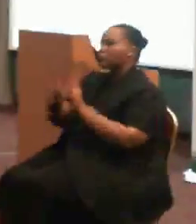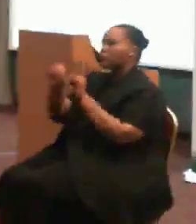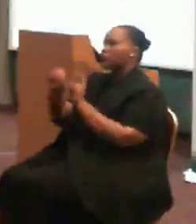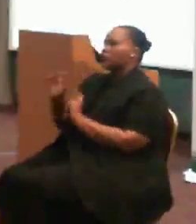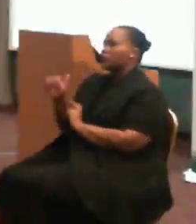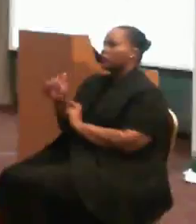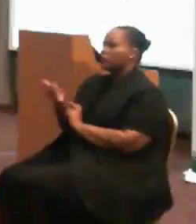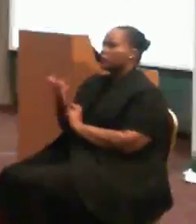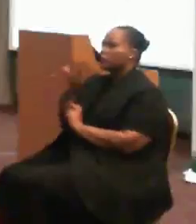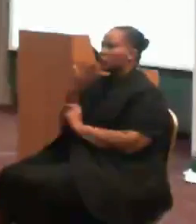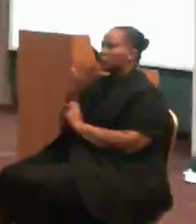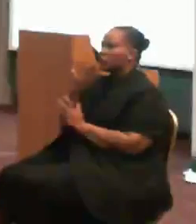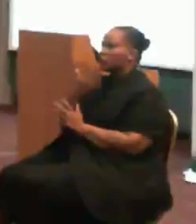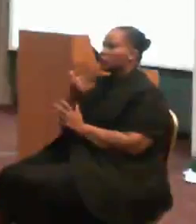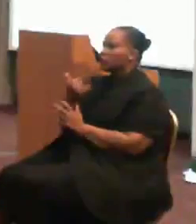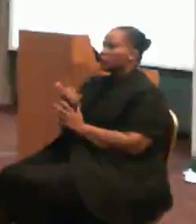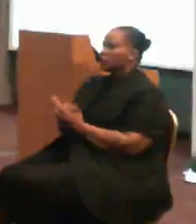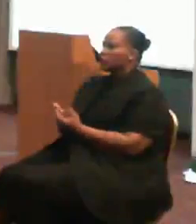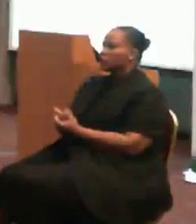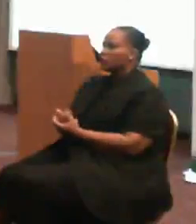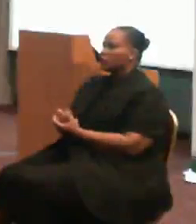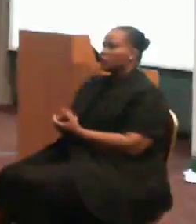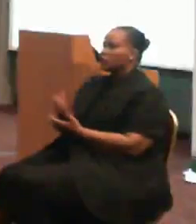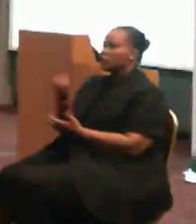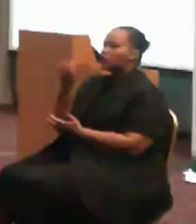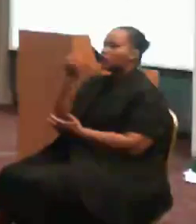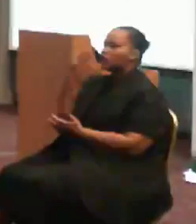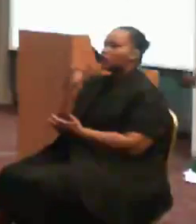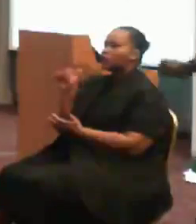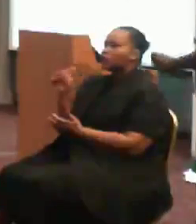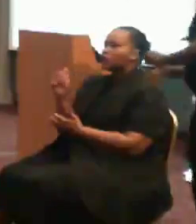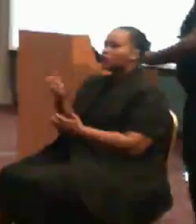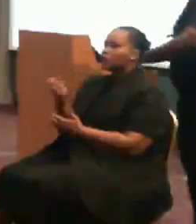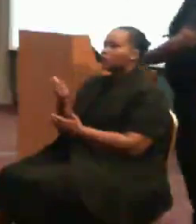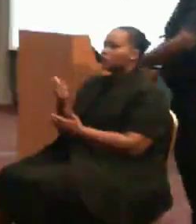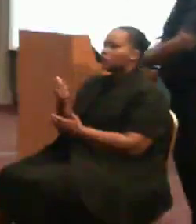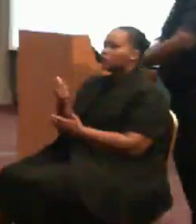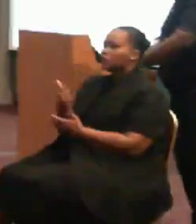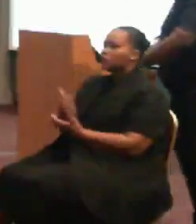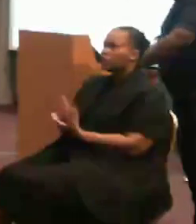maybe if you go to the next slide.